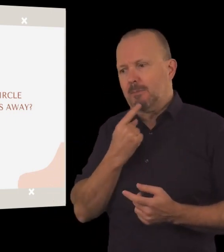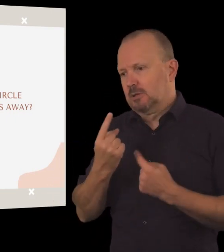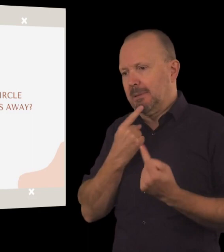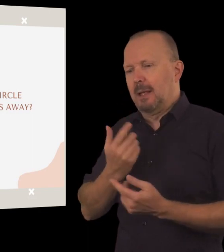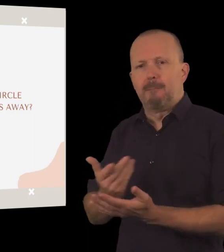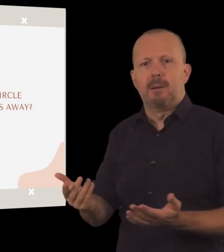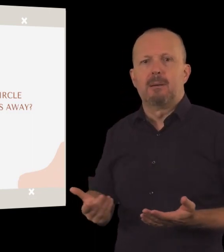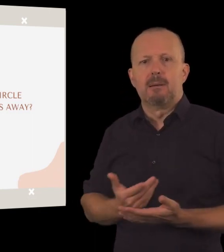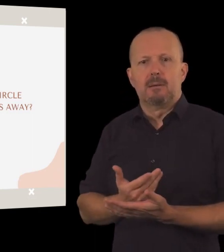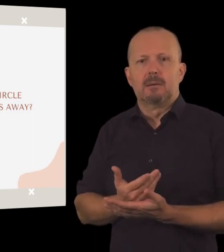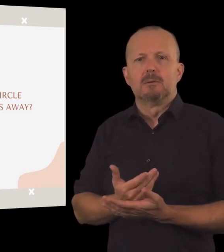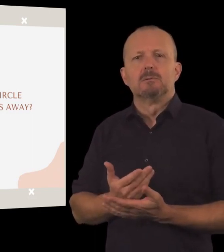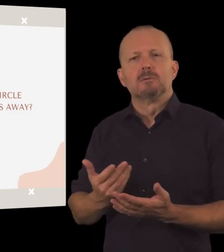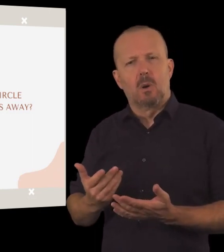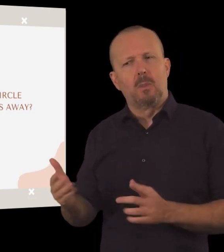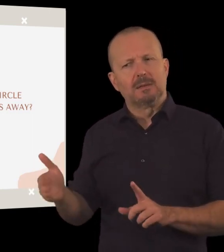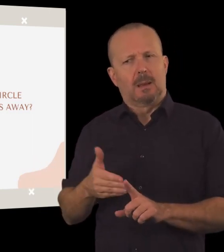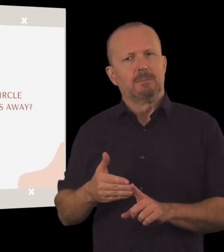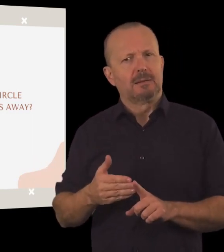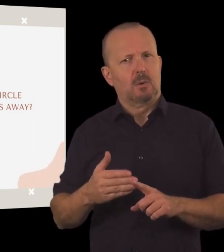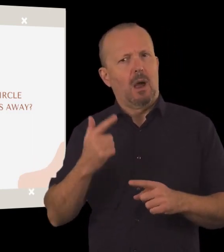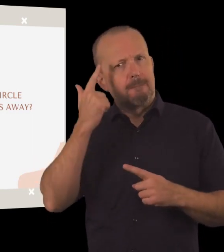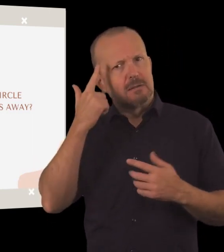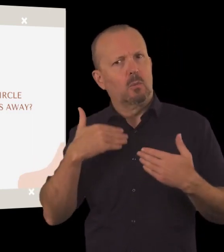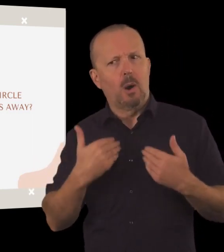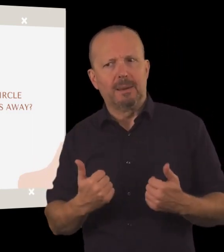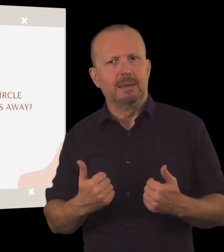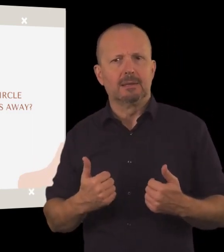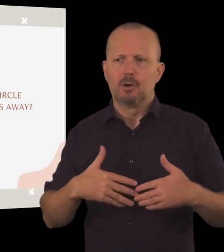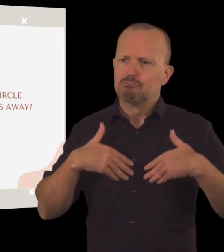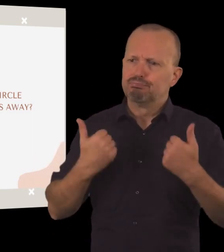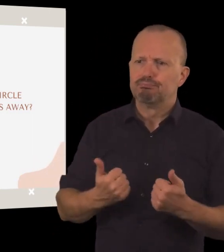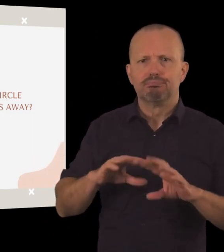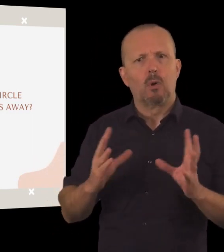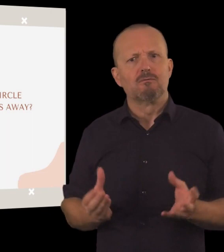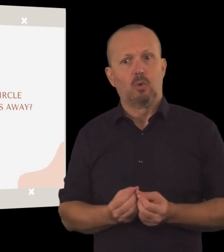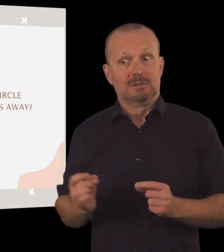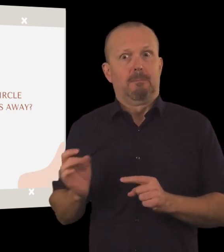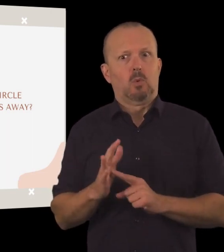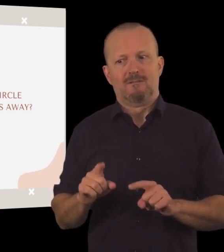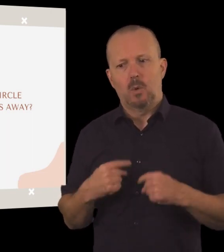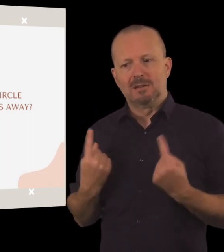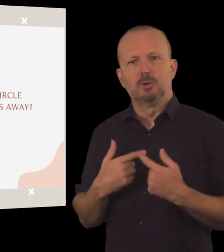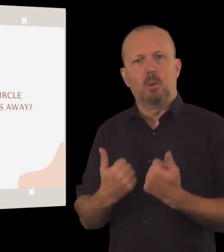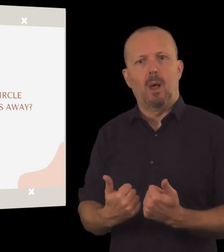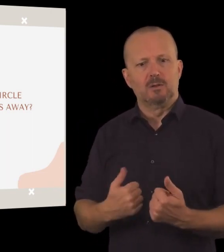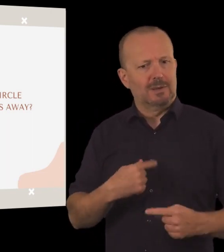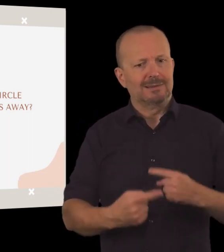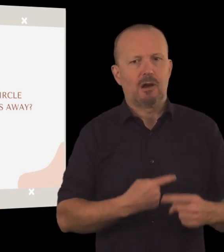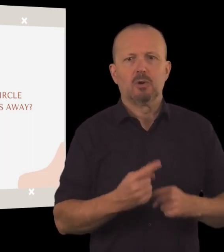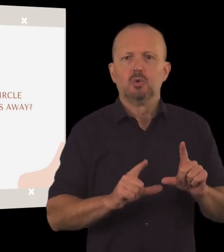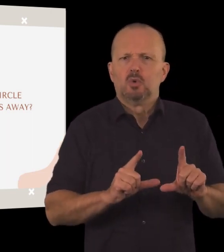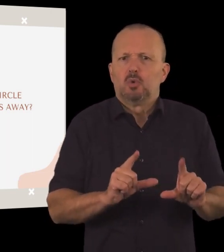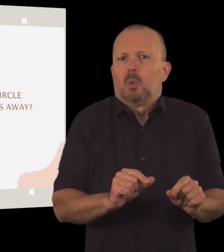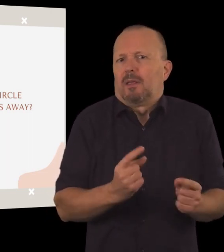health days for your workers. To have regular check-ins with each art worker would also be beneficial to make